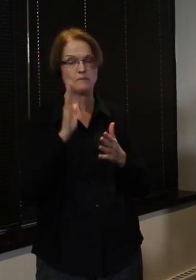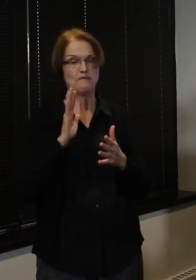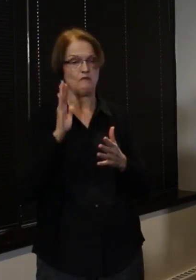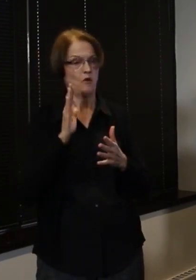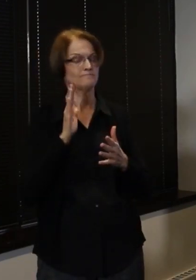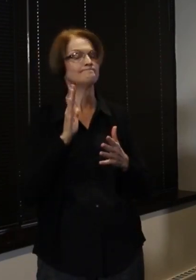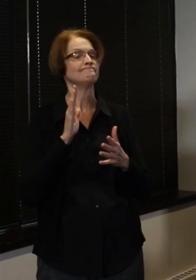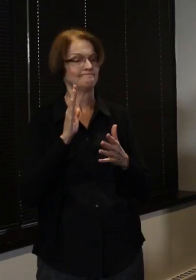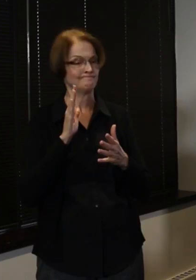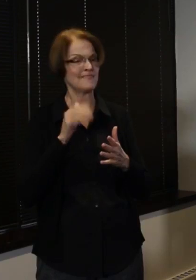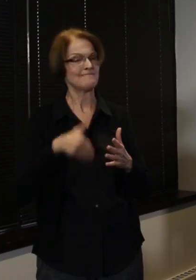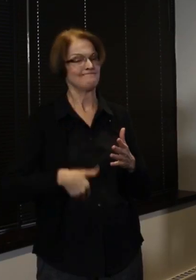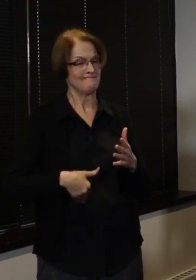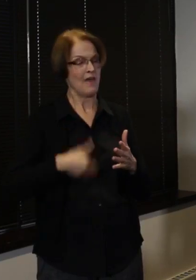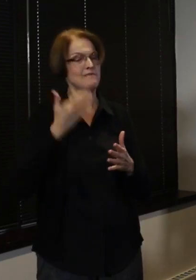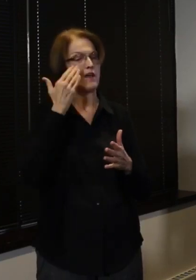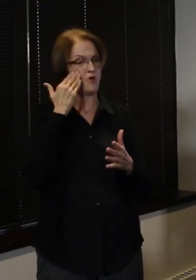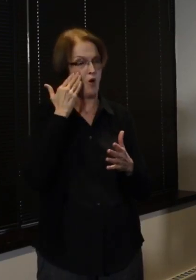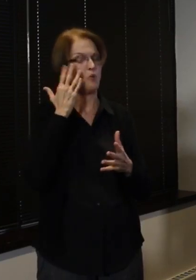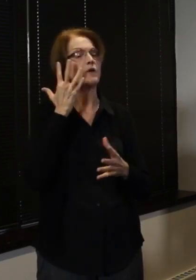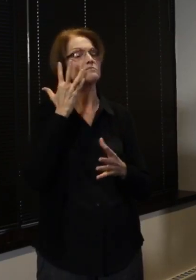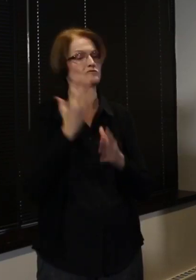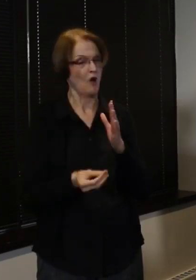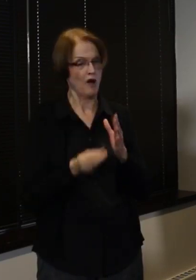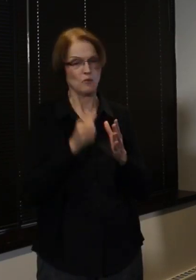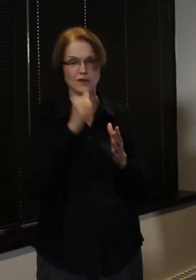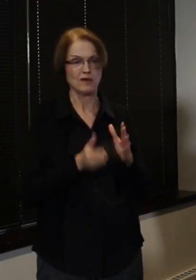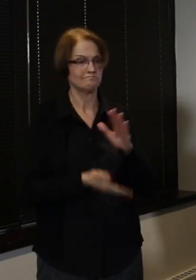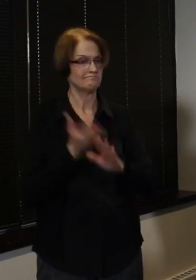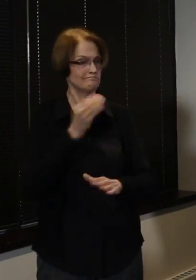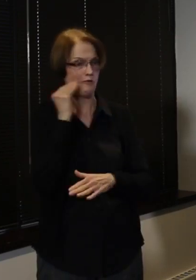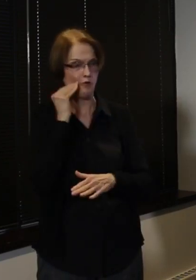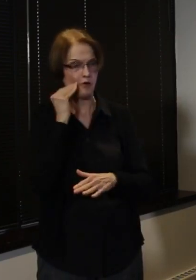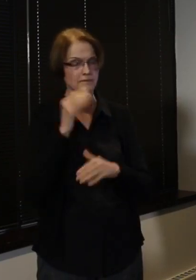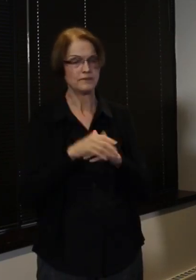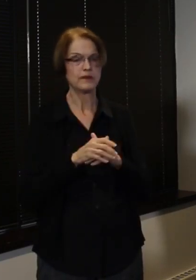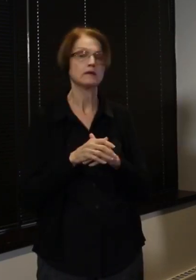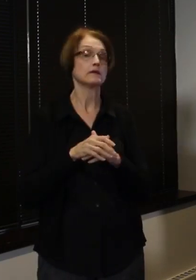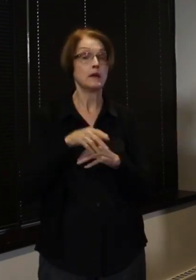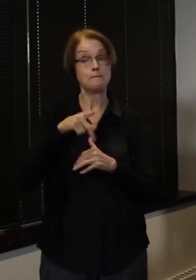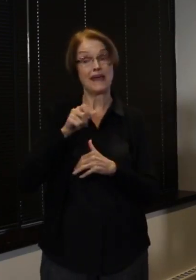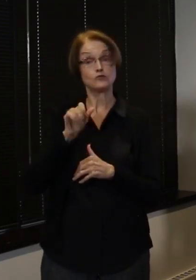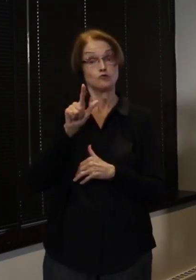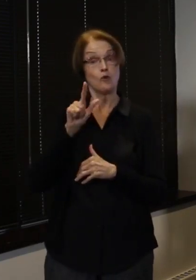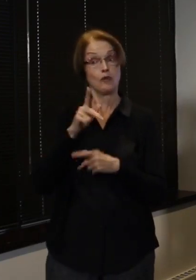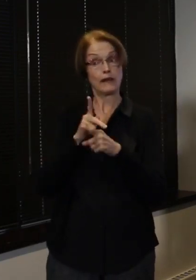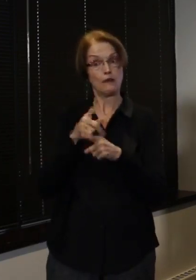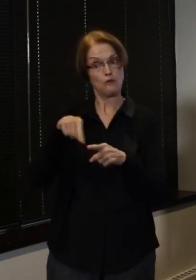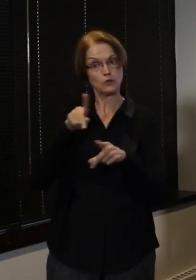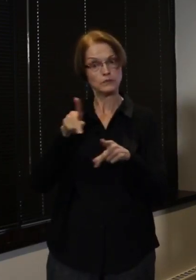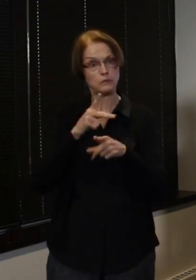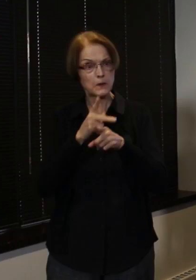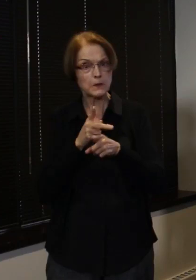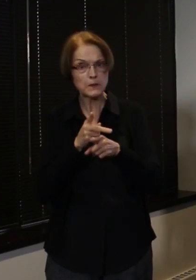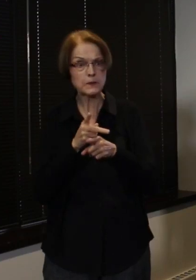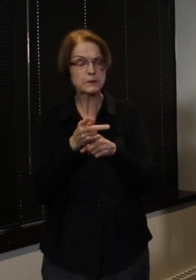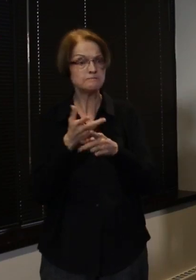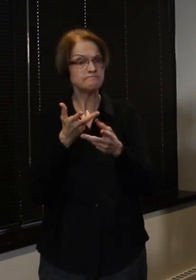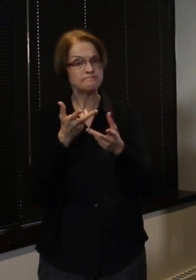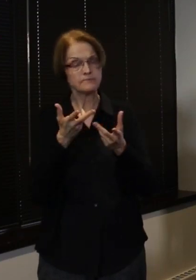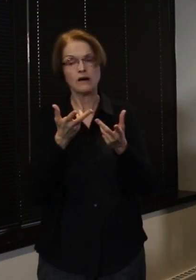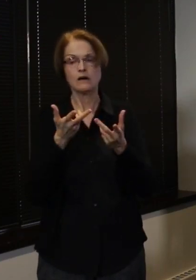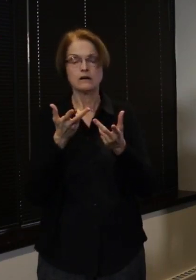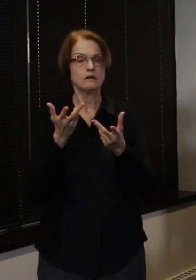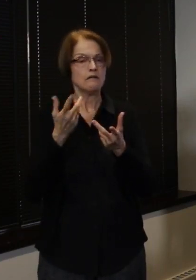the hospital. And I spoke with our friends in pastoral care who told me it's taxing on them because of